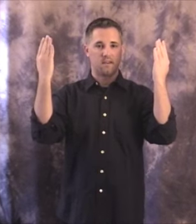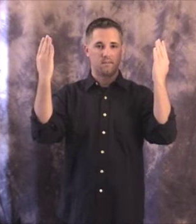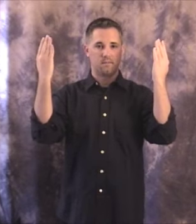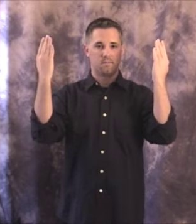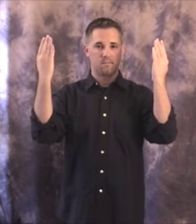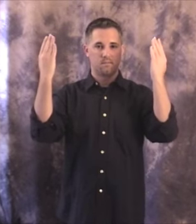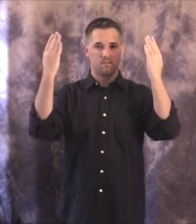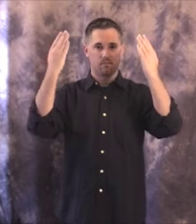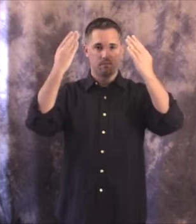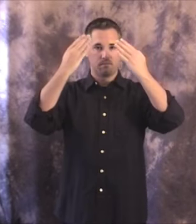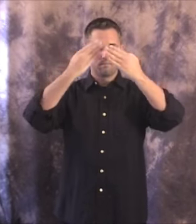this.